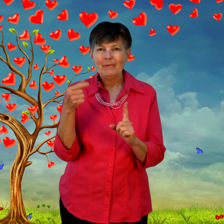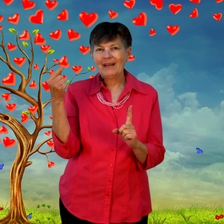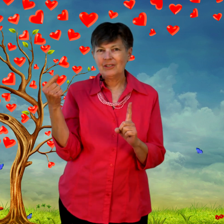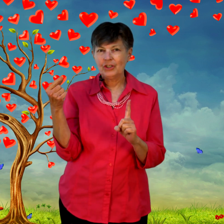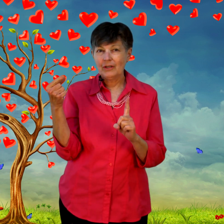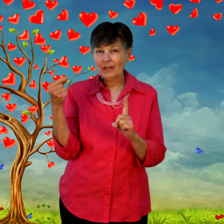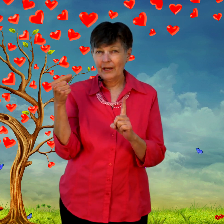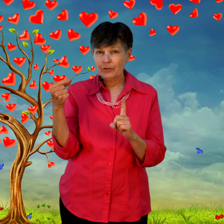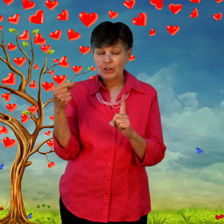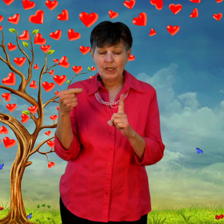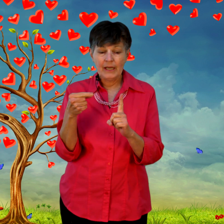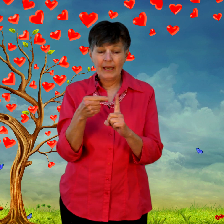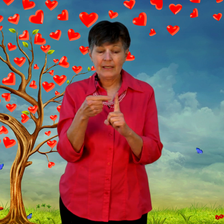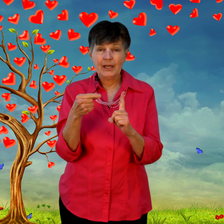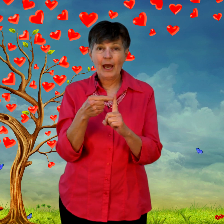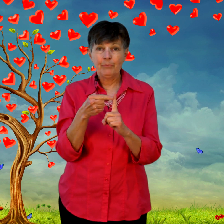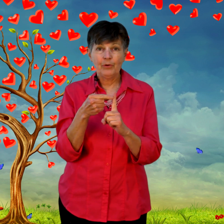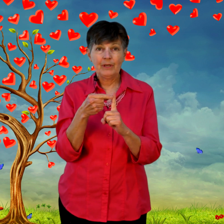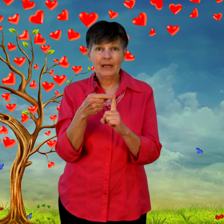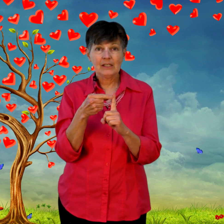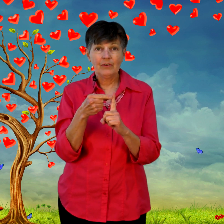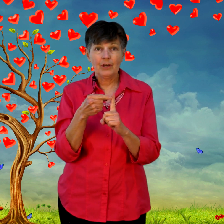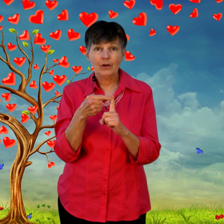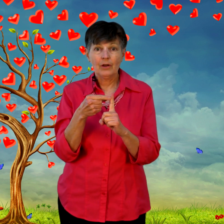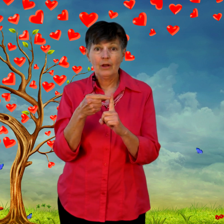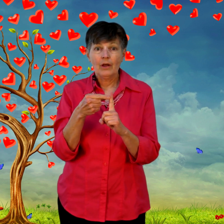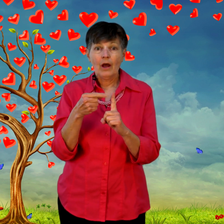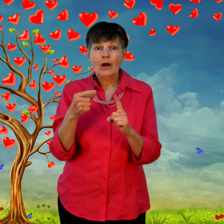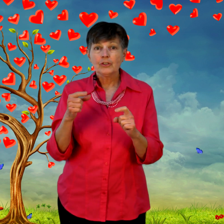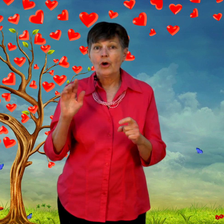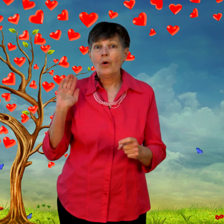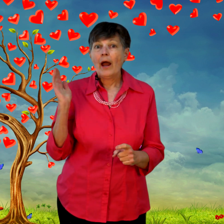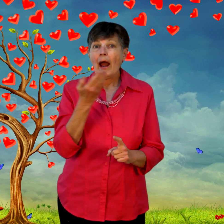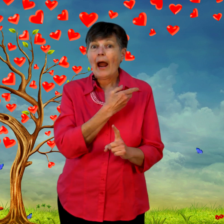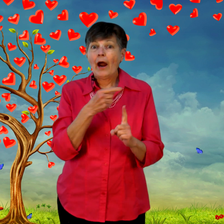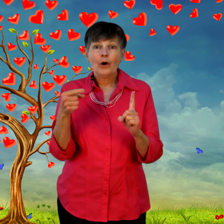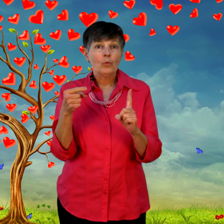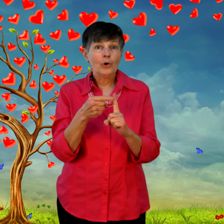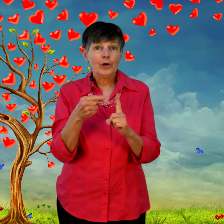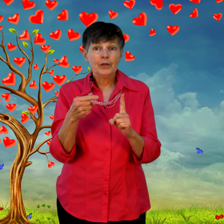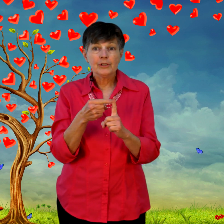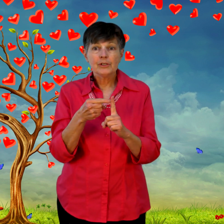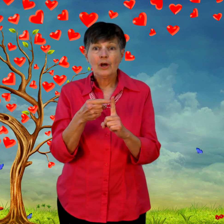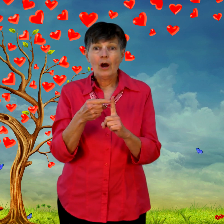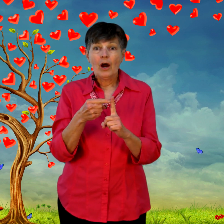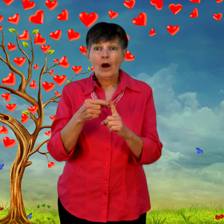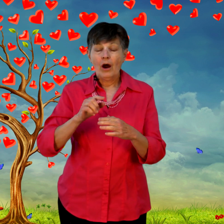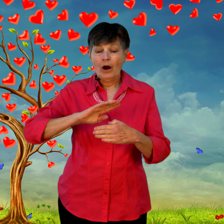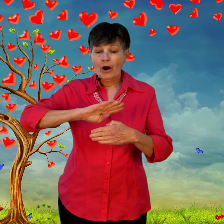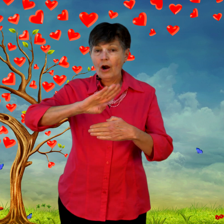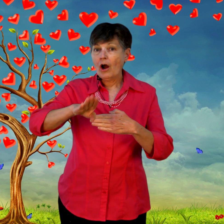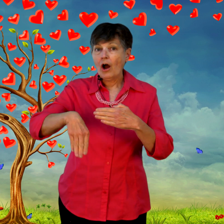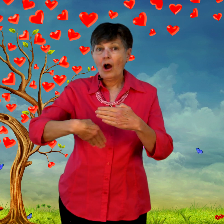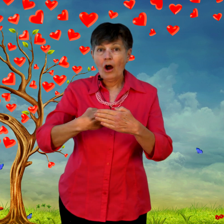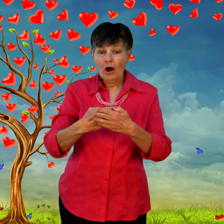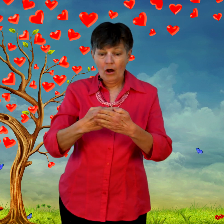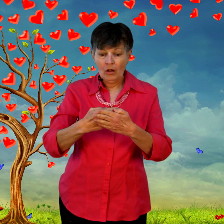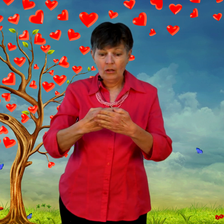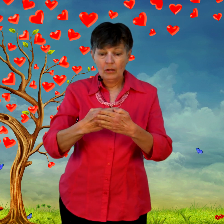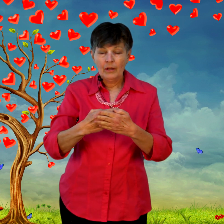make the letter G and tap your index finger. So our words are all.